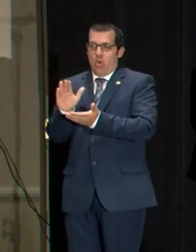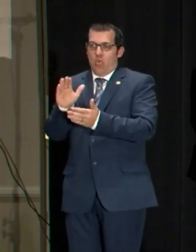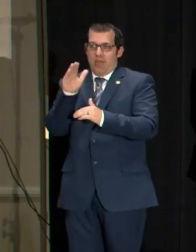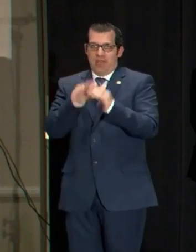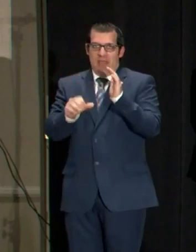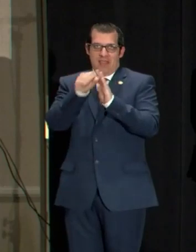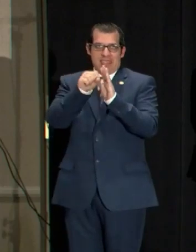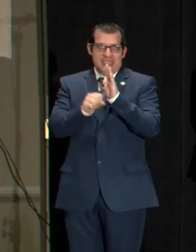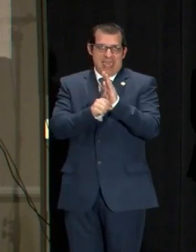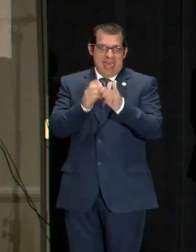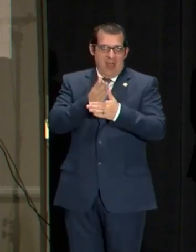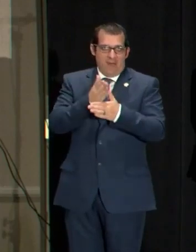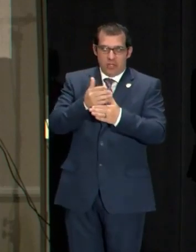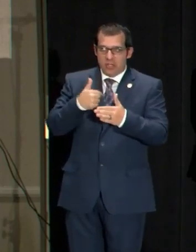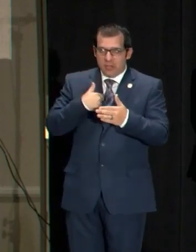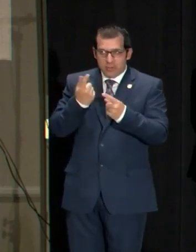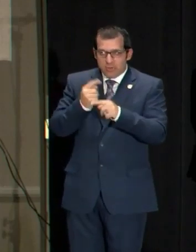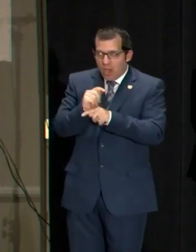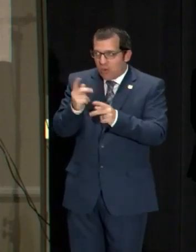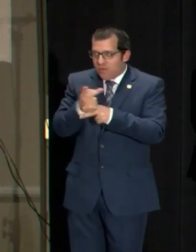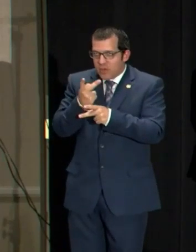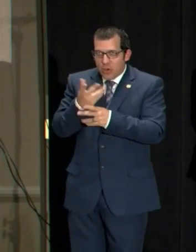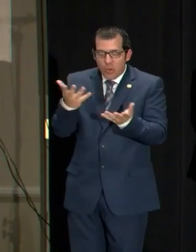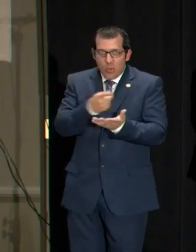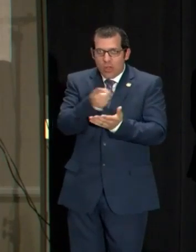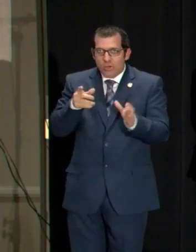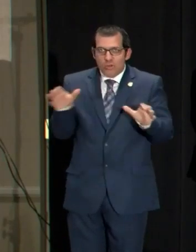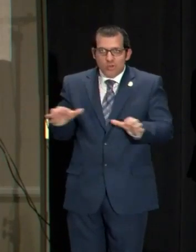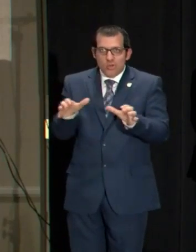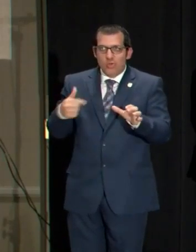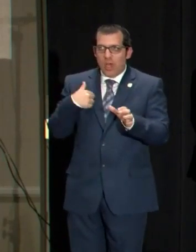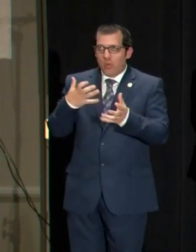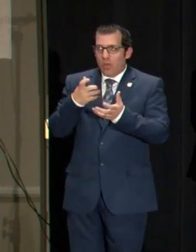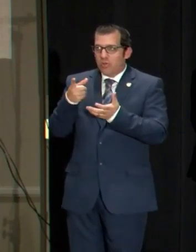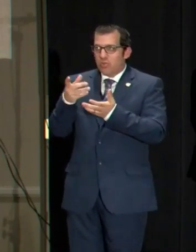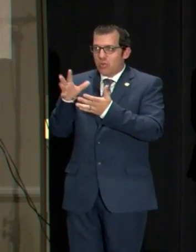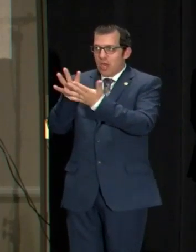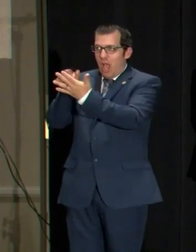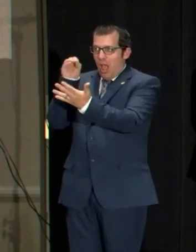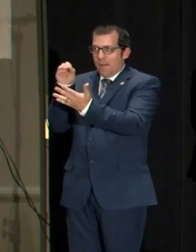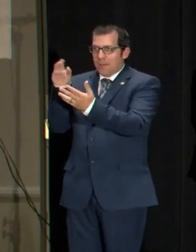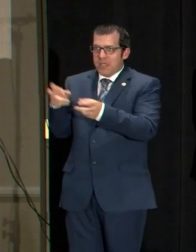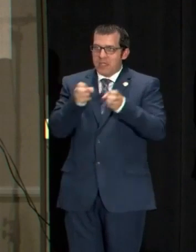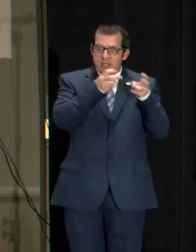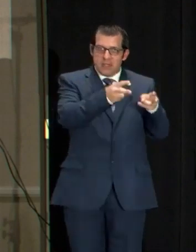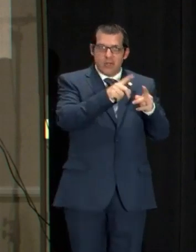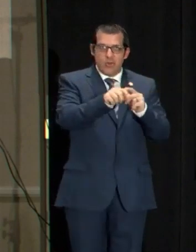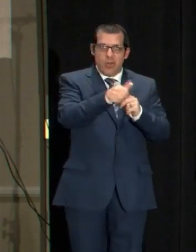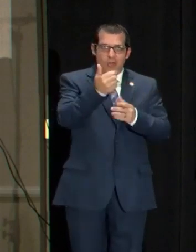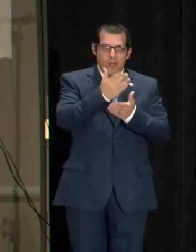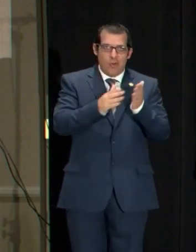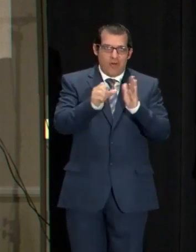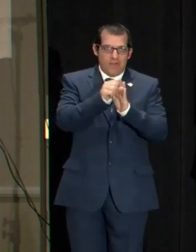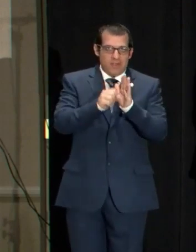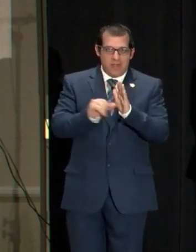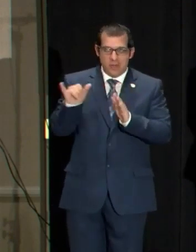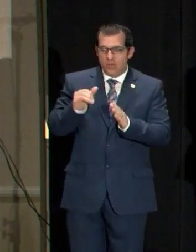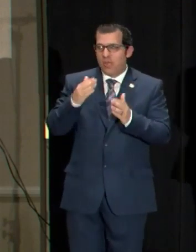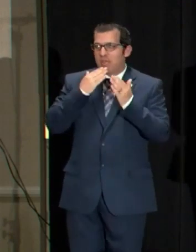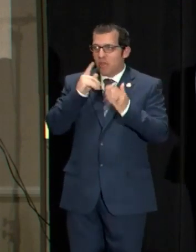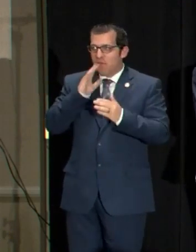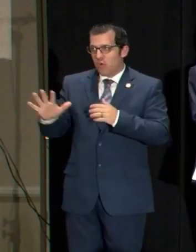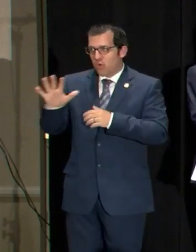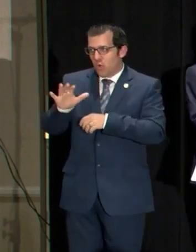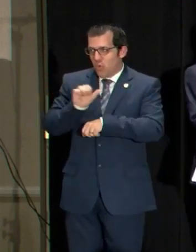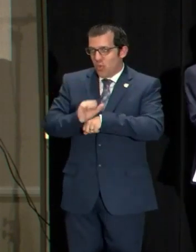So I'm trying to figure out what you all have done. I'd like to bottle it and take it to the other parts of the state as well. So thank you for the